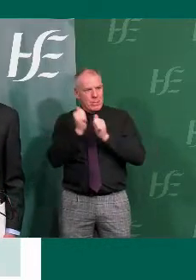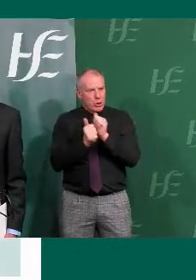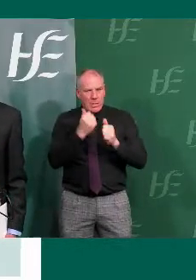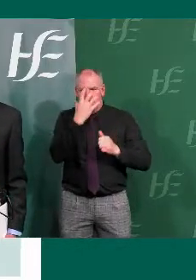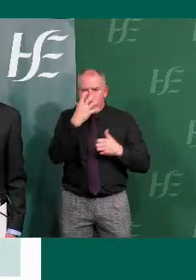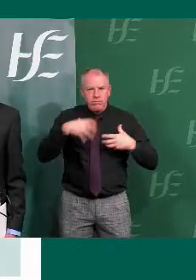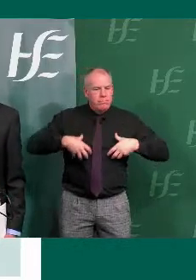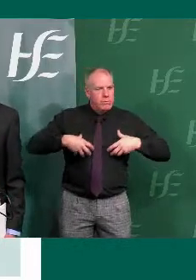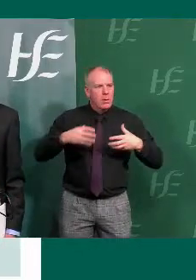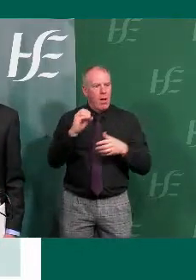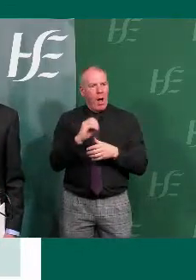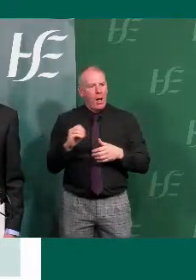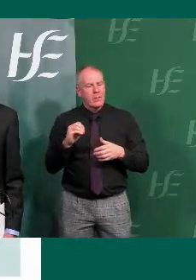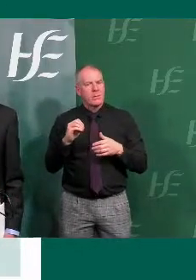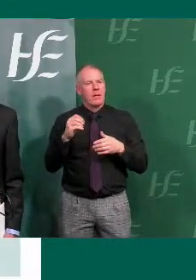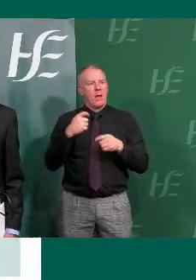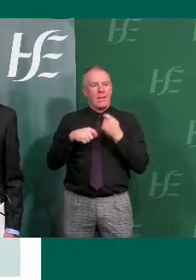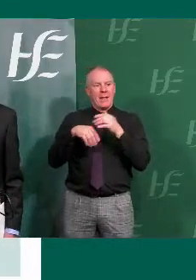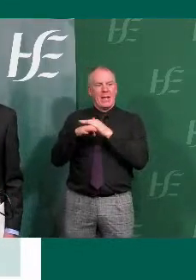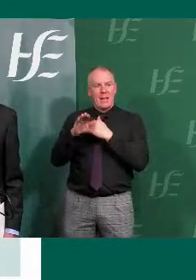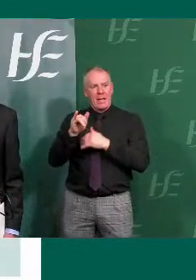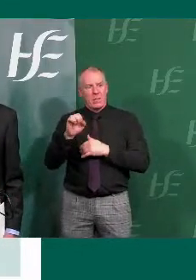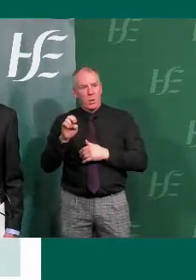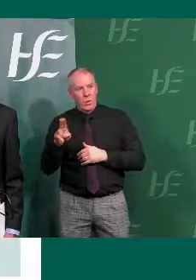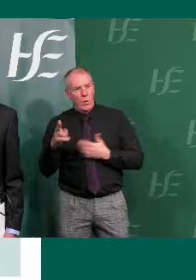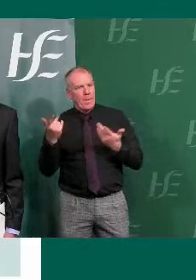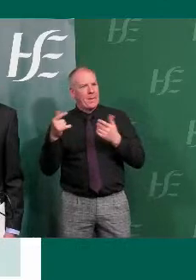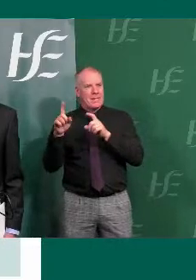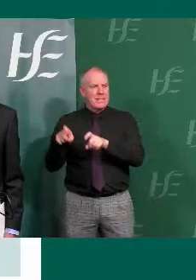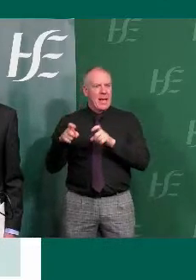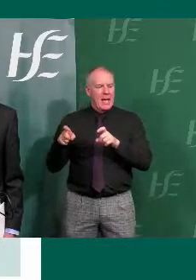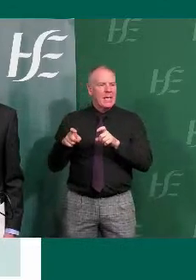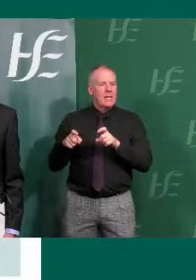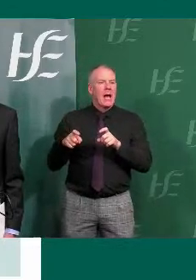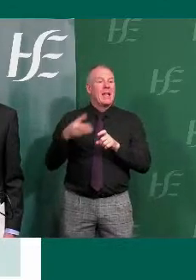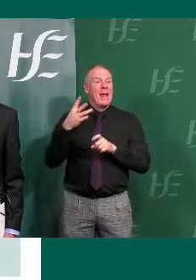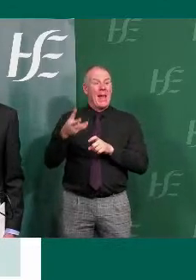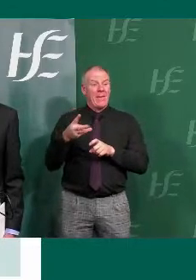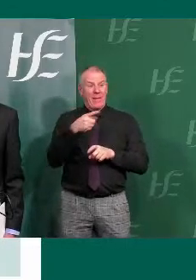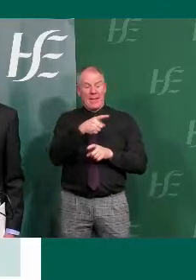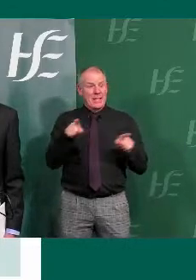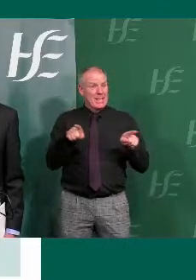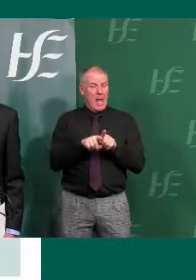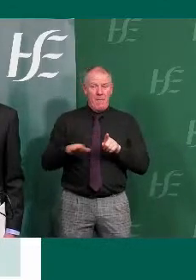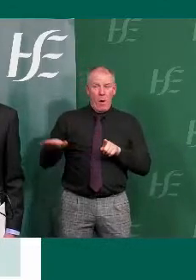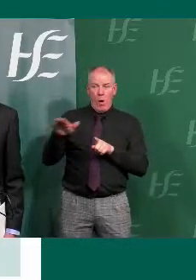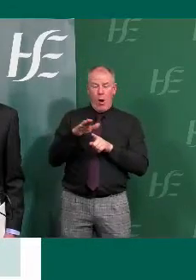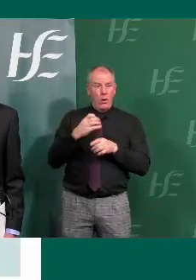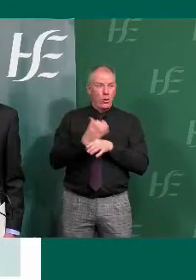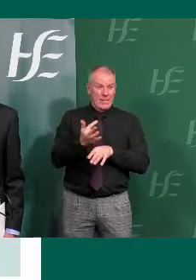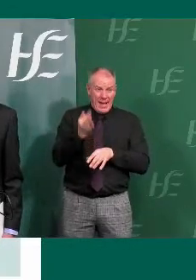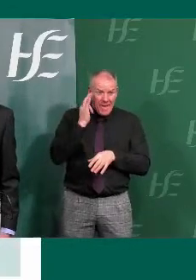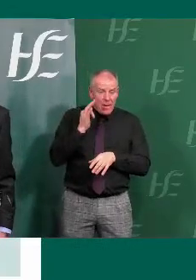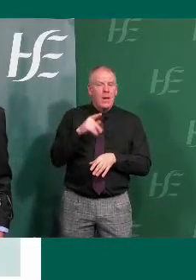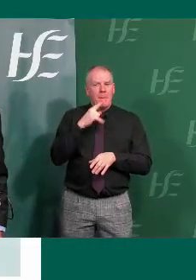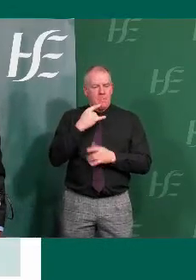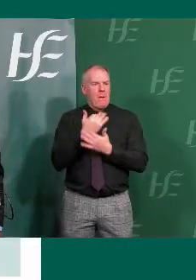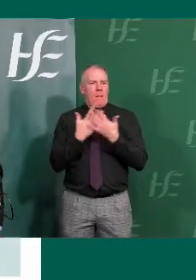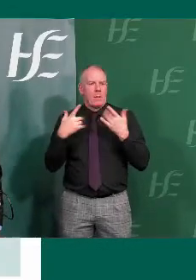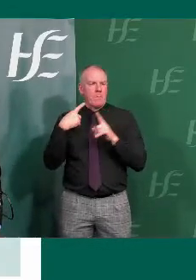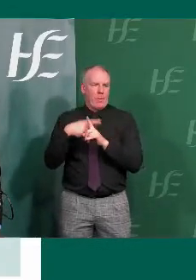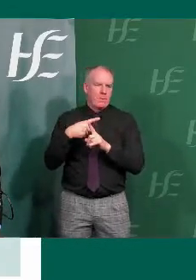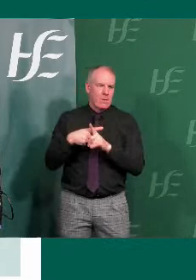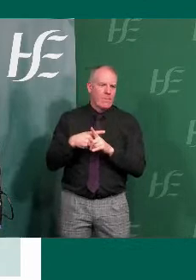ICU, length of stay, and deaths. If this holds true in other countries, it's certainly a cause for hope. But certainly, as I said before, if